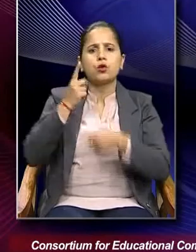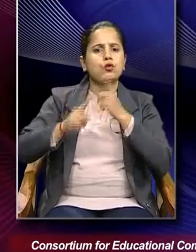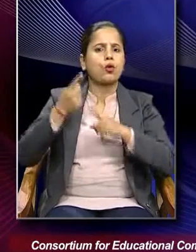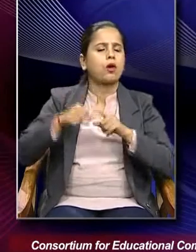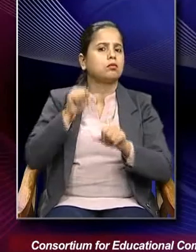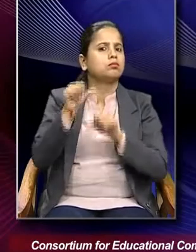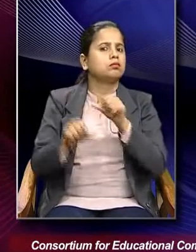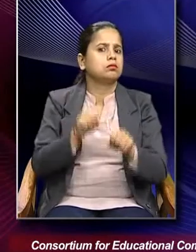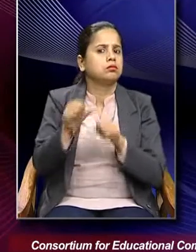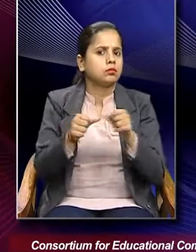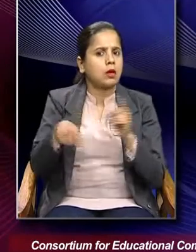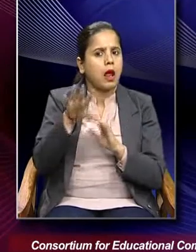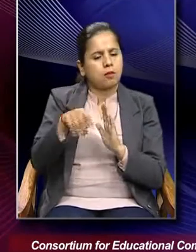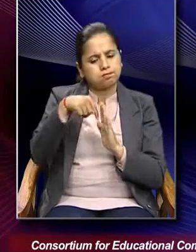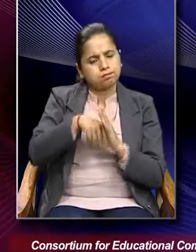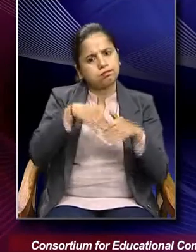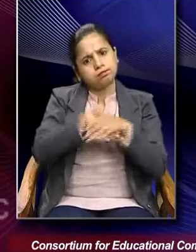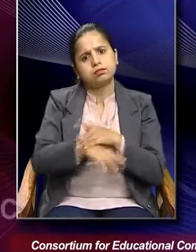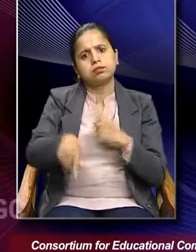process that is rooted in the